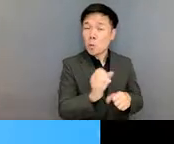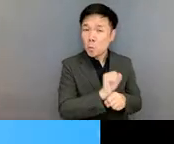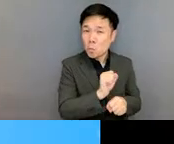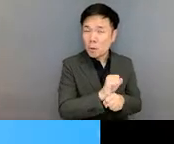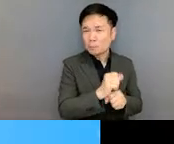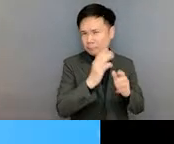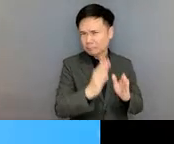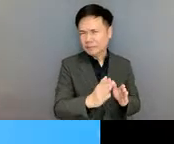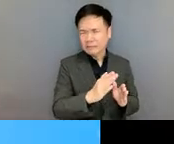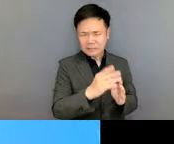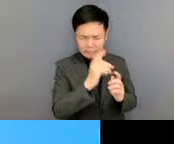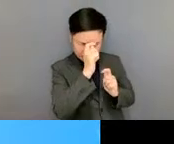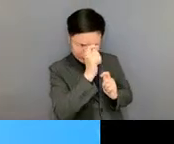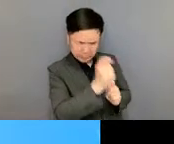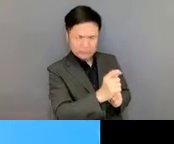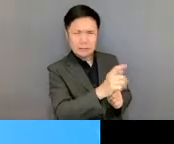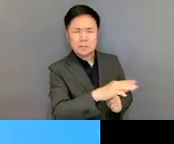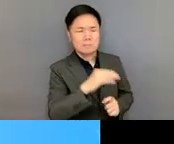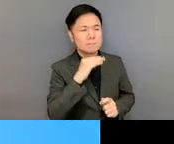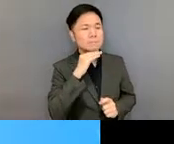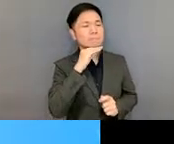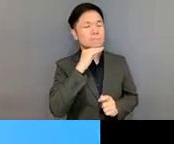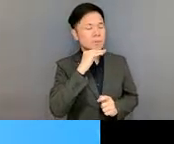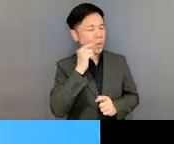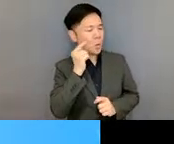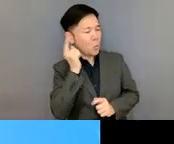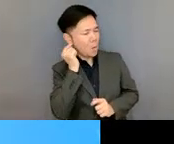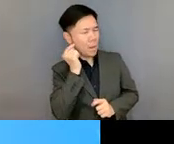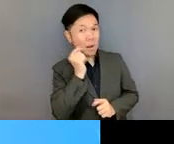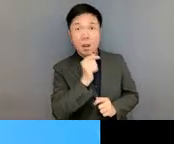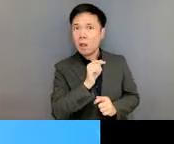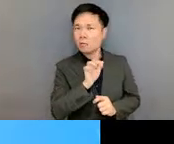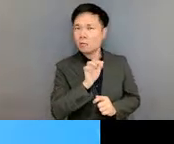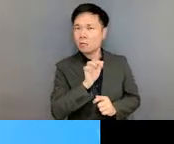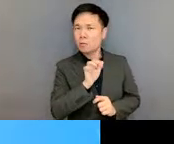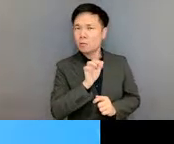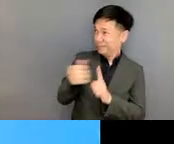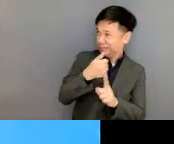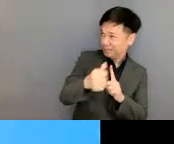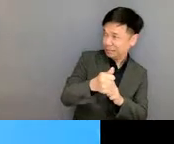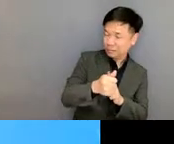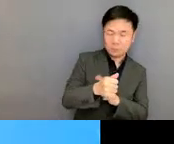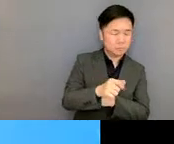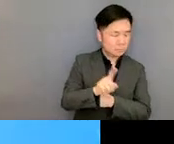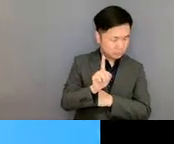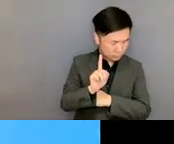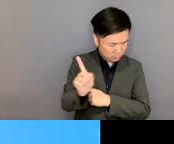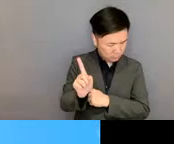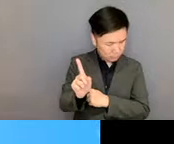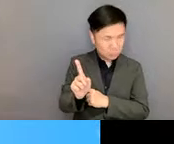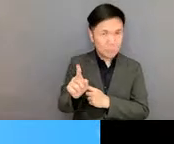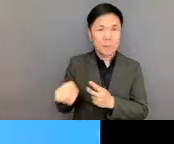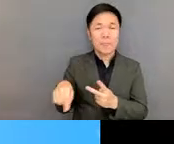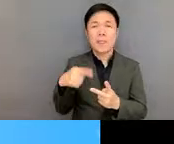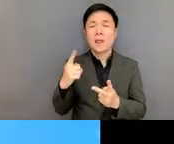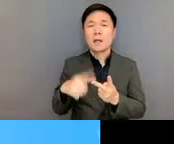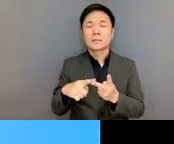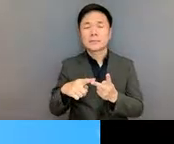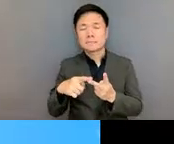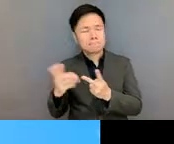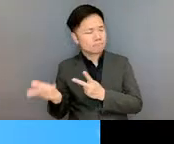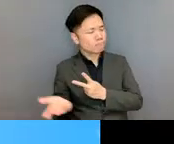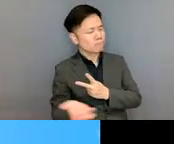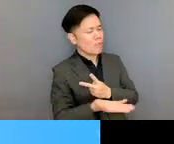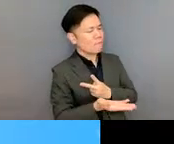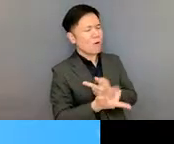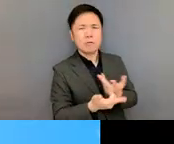dignity, eradicating harassment and exploitation, whilst offering women equal